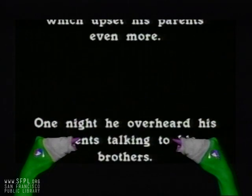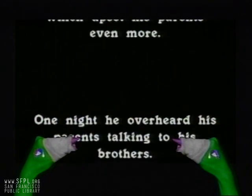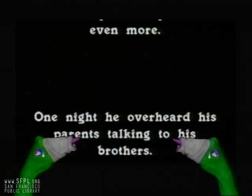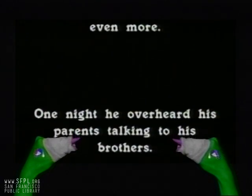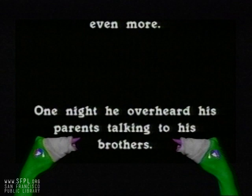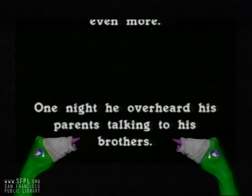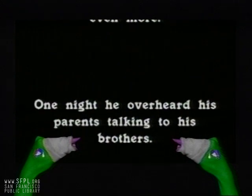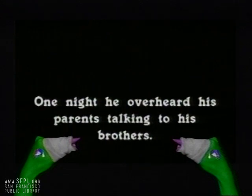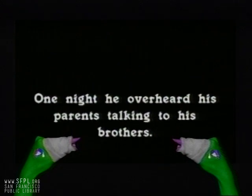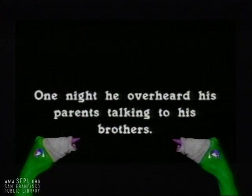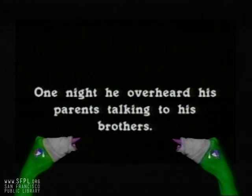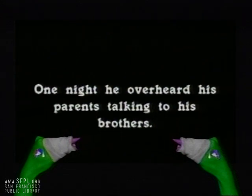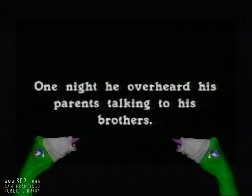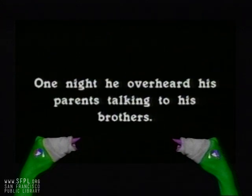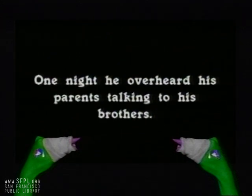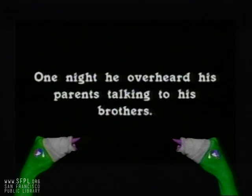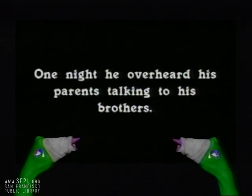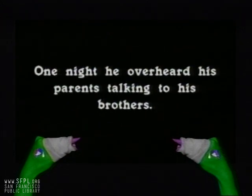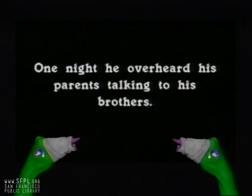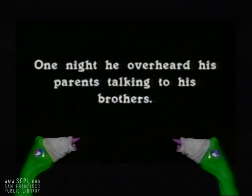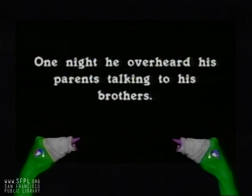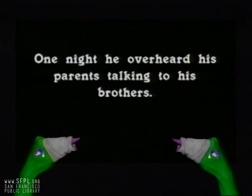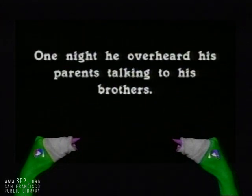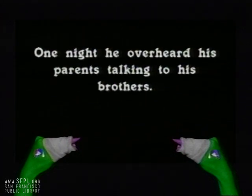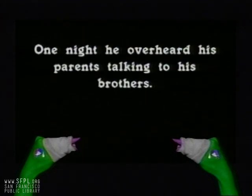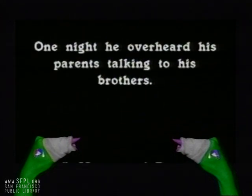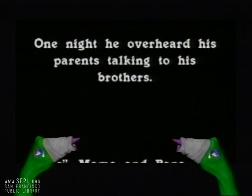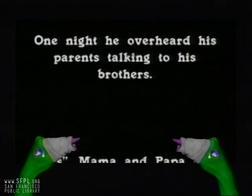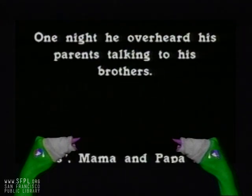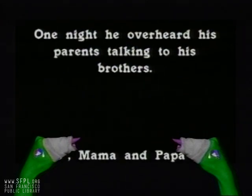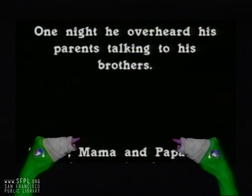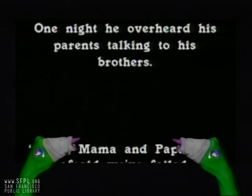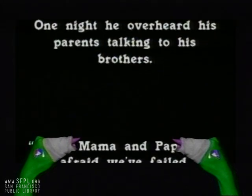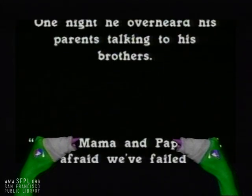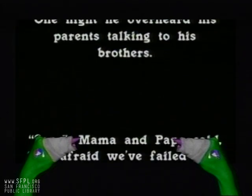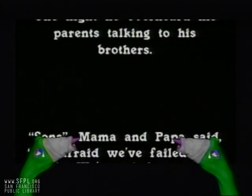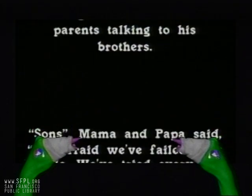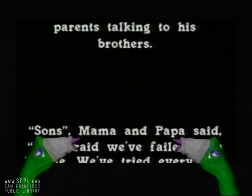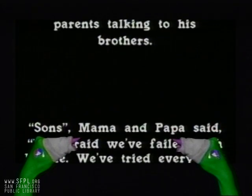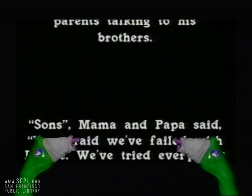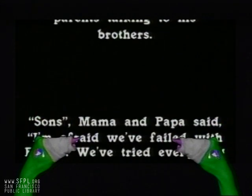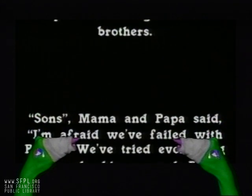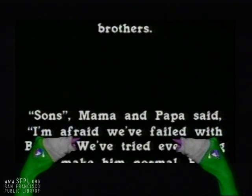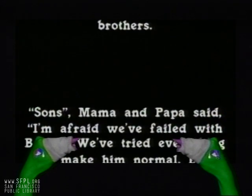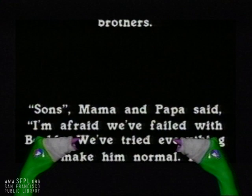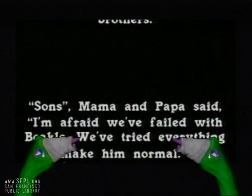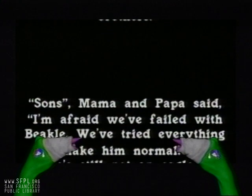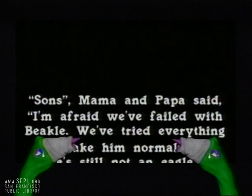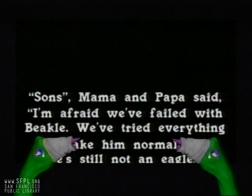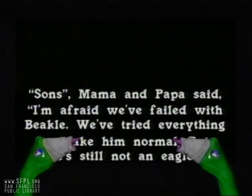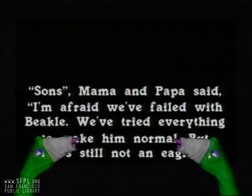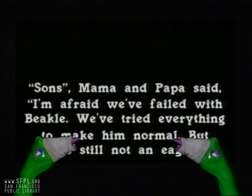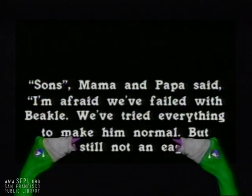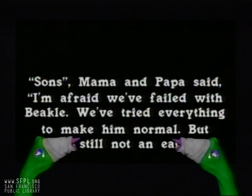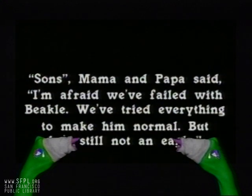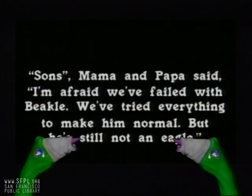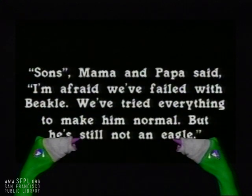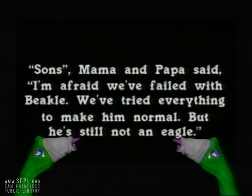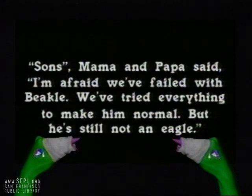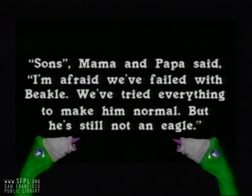One night, he overheard his parents talking to his brothers. "Sons," Mama and Papa said, "I'm afraid we failed with Beagle. We've tried everything to make him